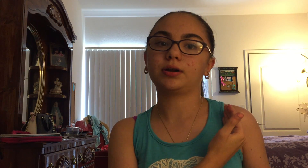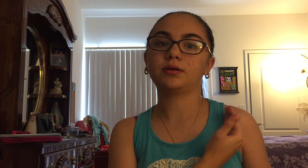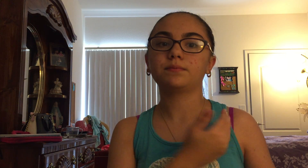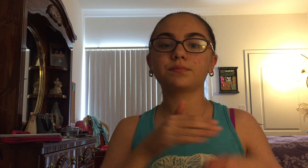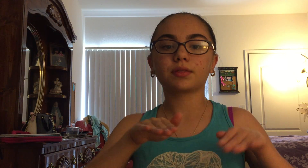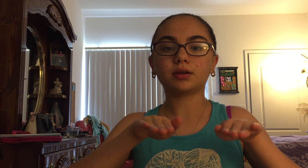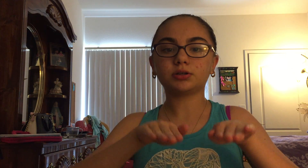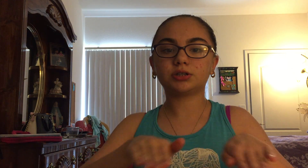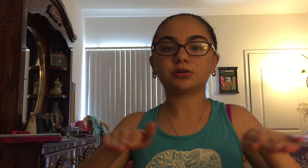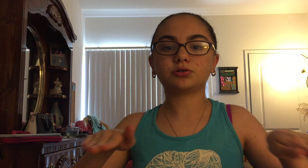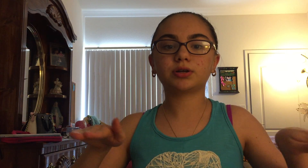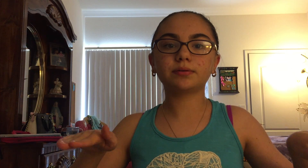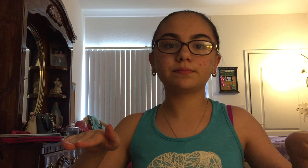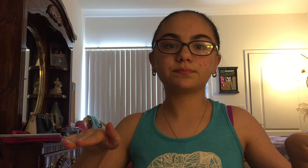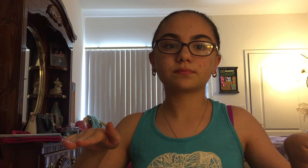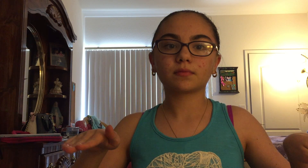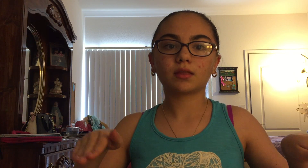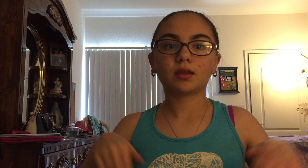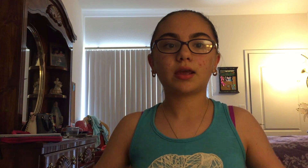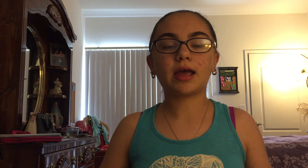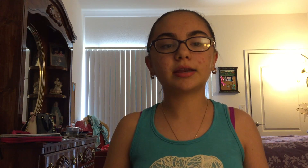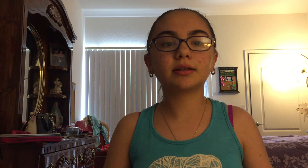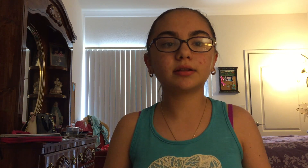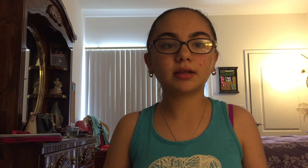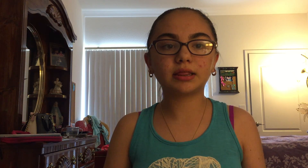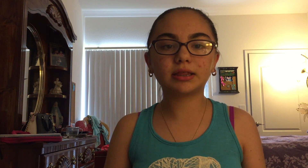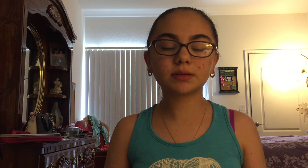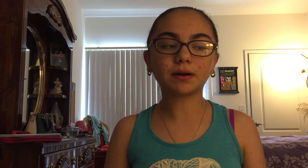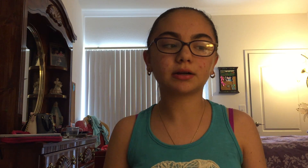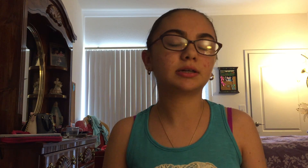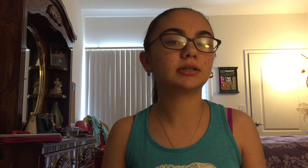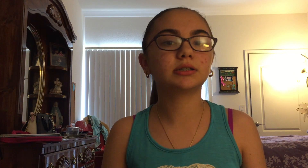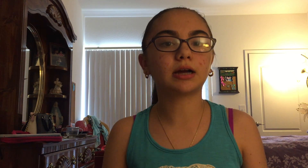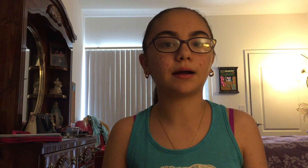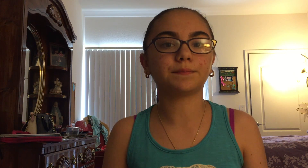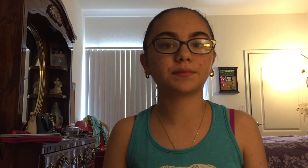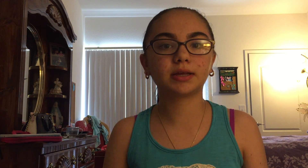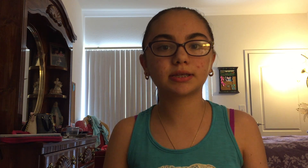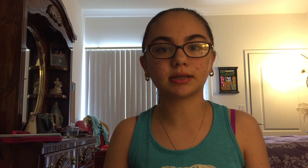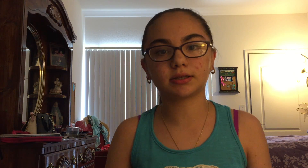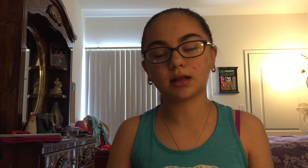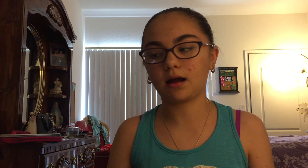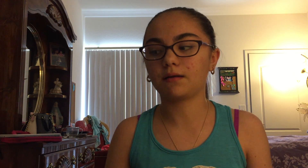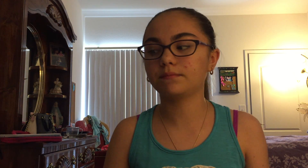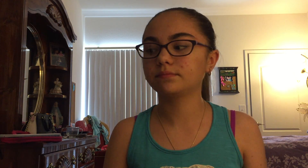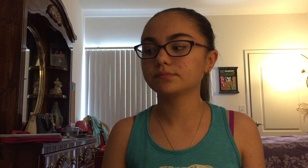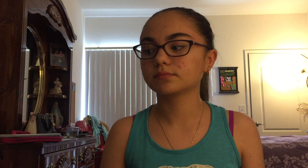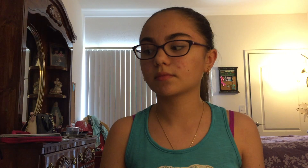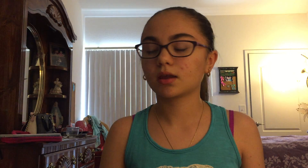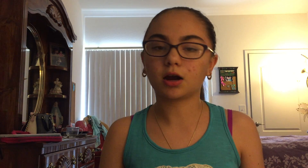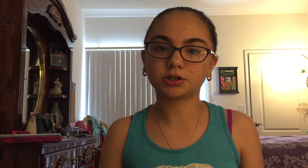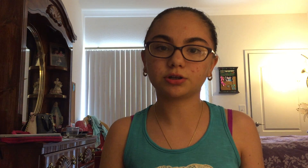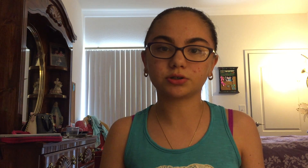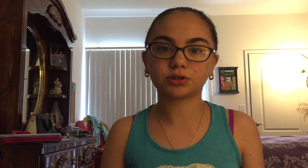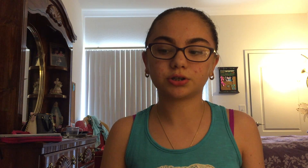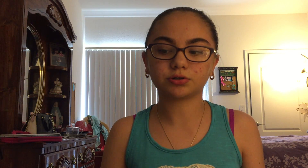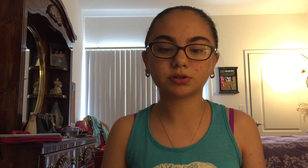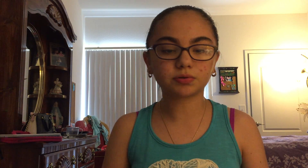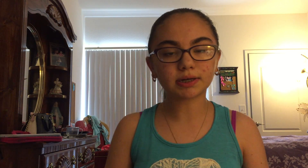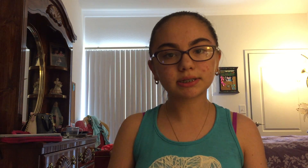children and in this part he said our children's children so I